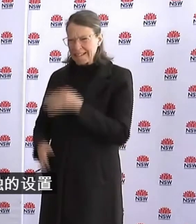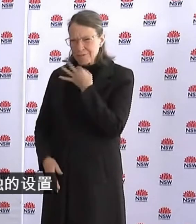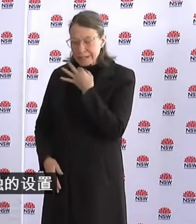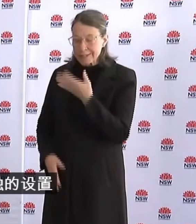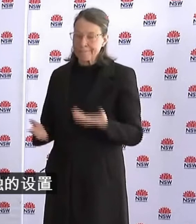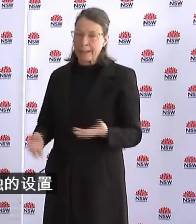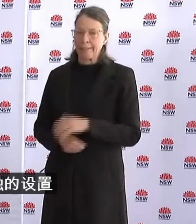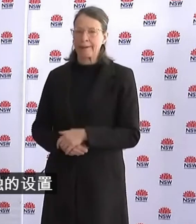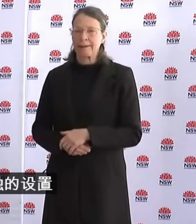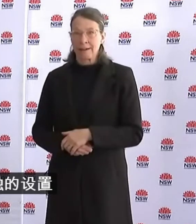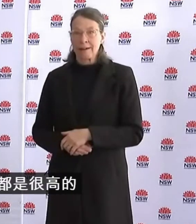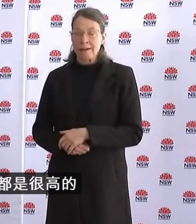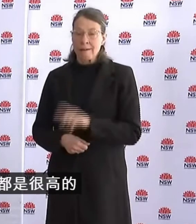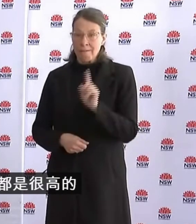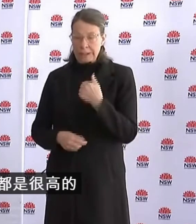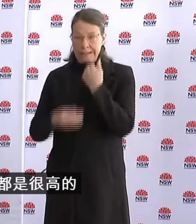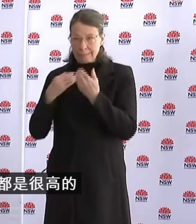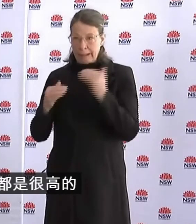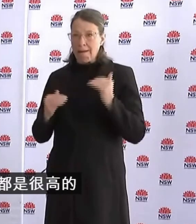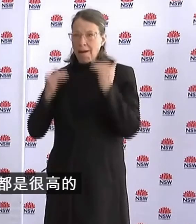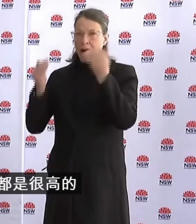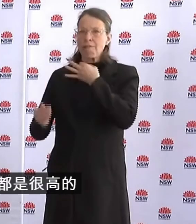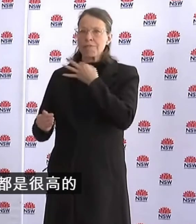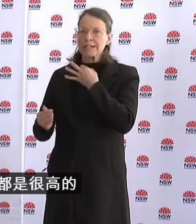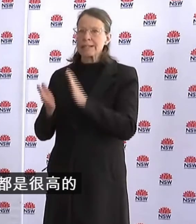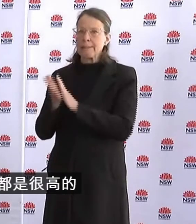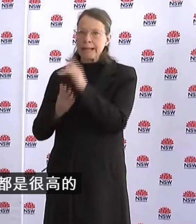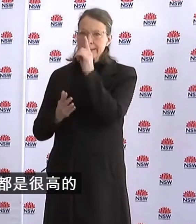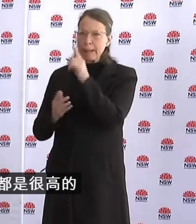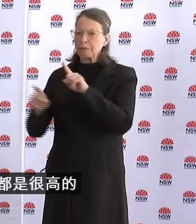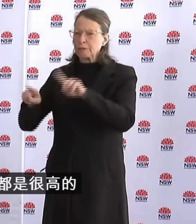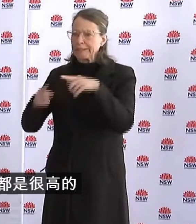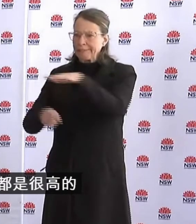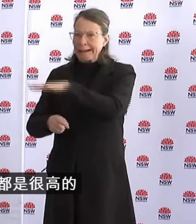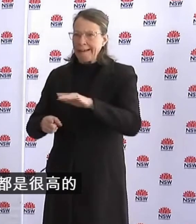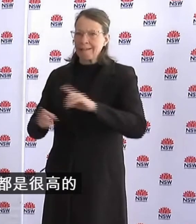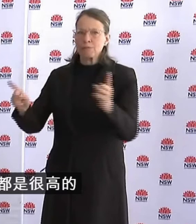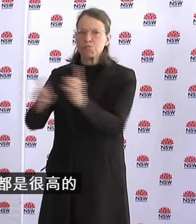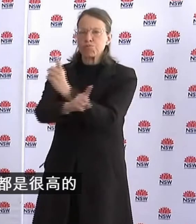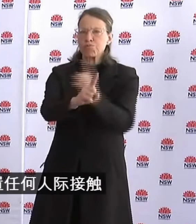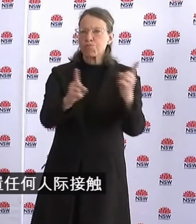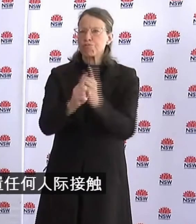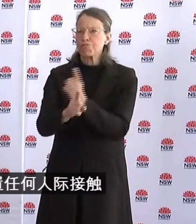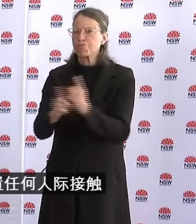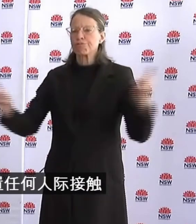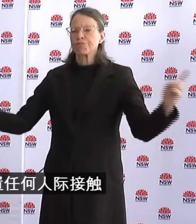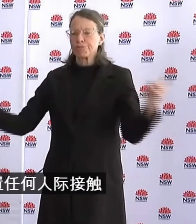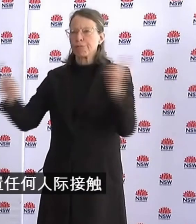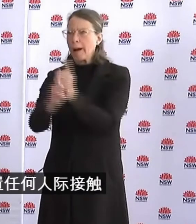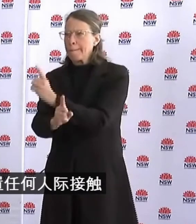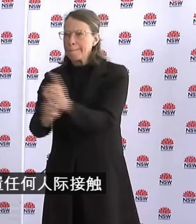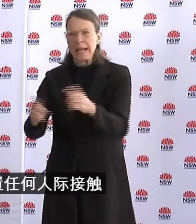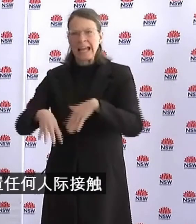there's contact with people coming together from different areas. Now, that is, any human contact is a high-risk setting. Any